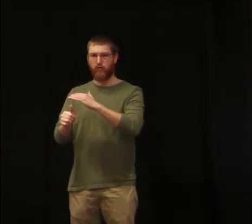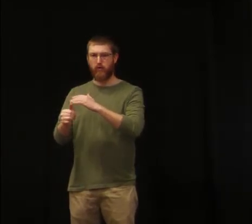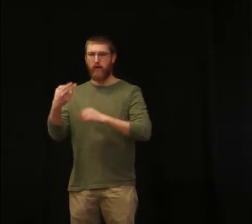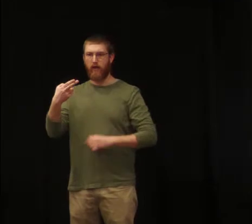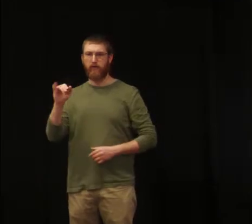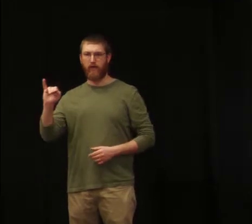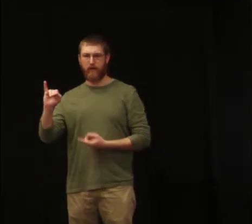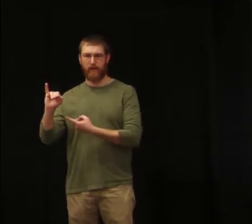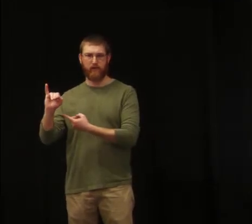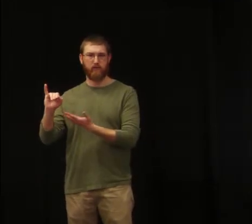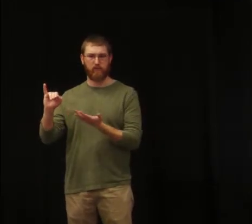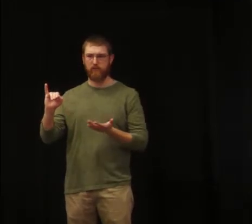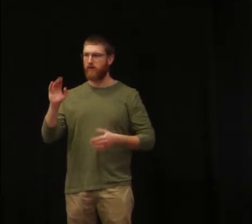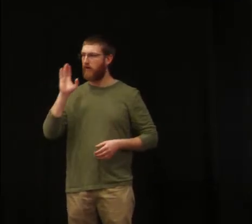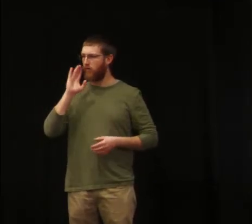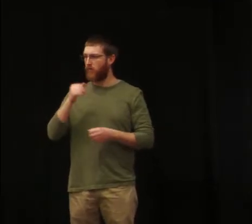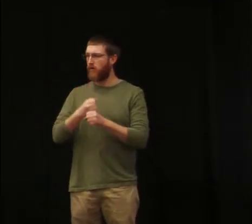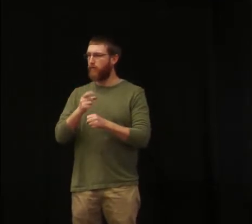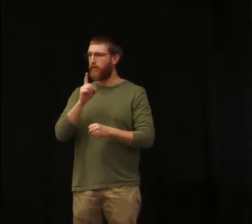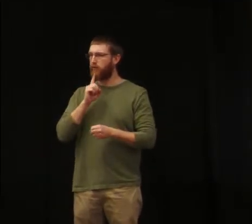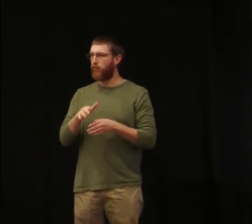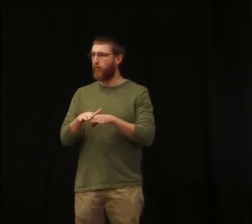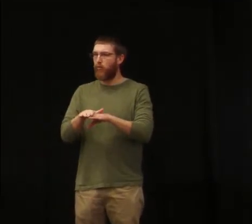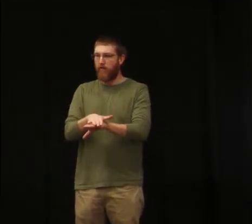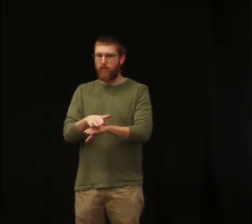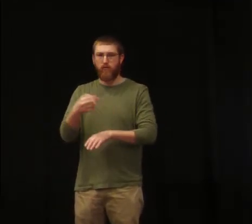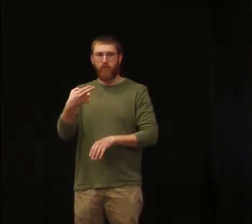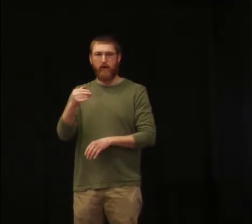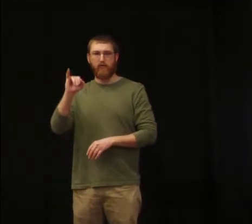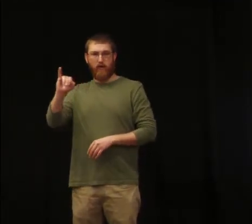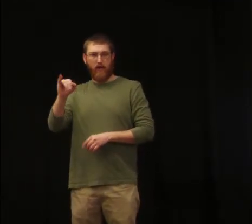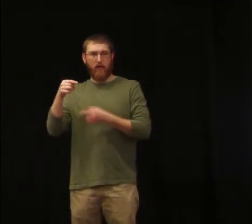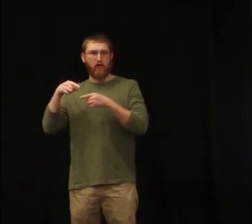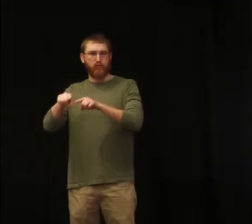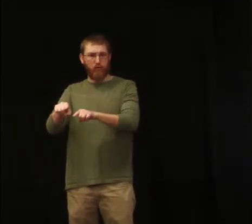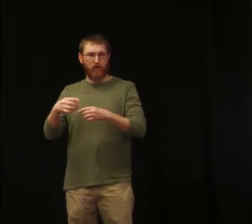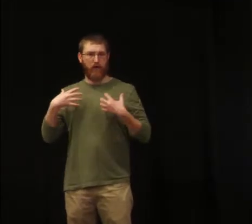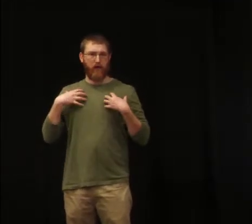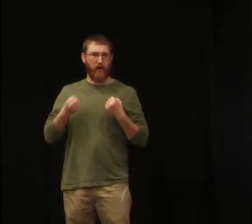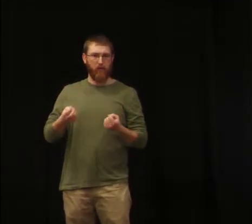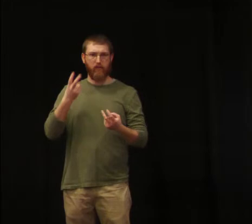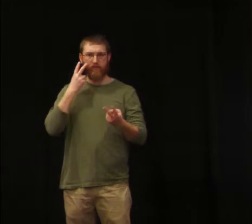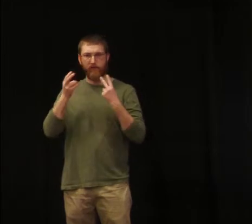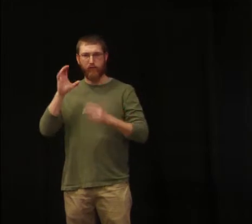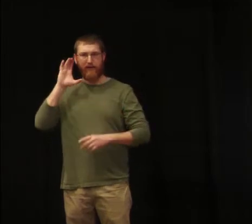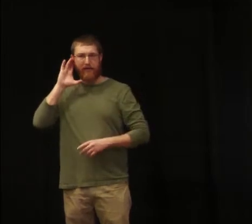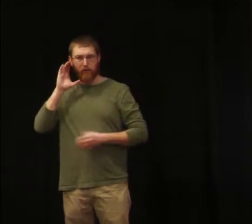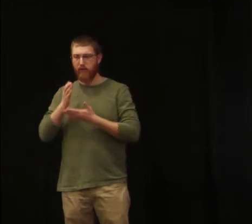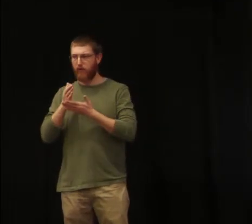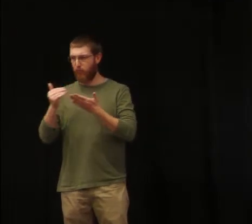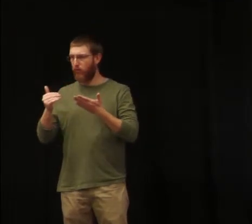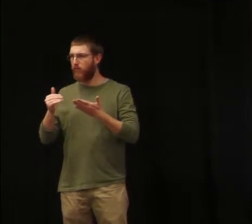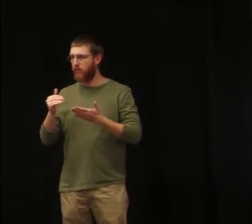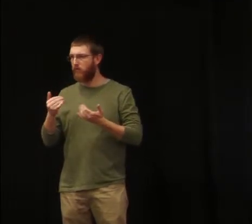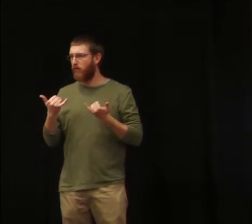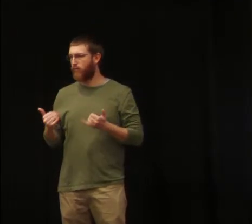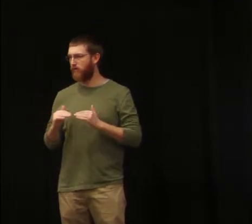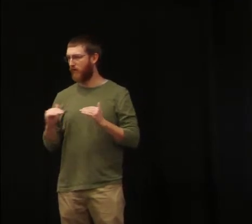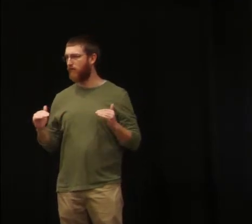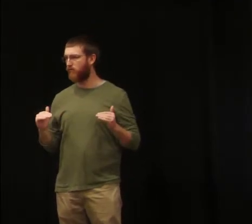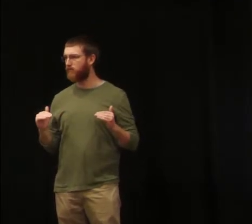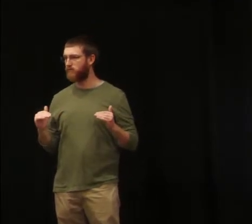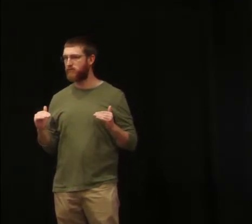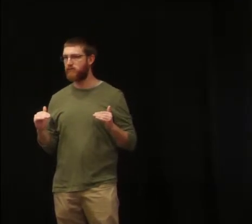hearing impairment, and we're going to make sure that we cover that in the health, vision, hearing section of the present